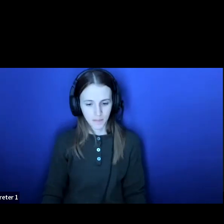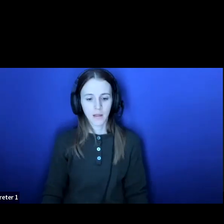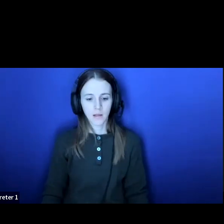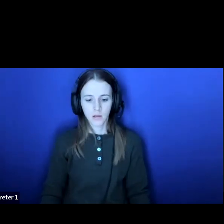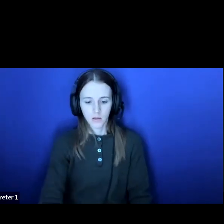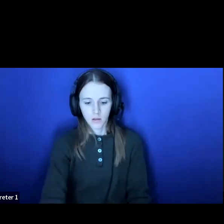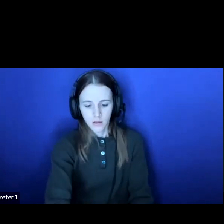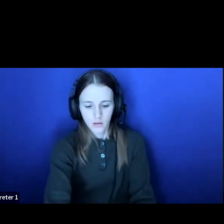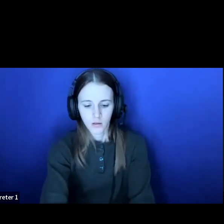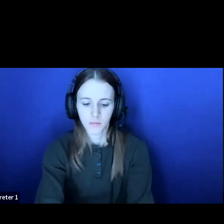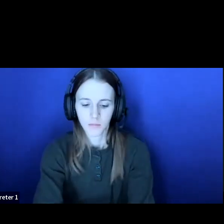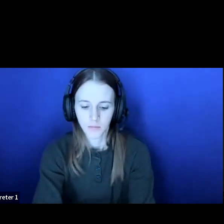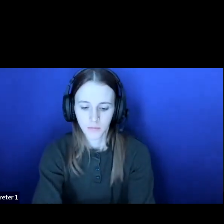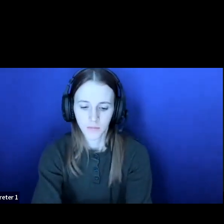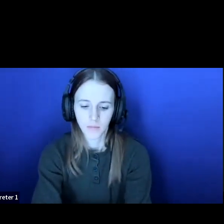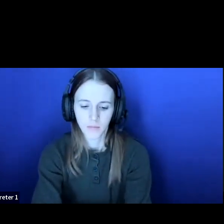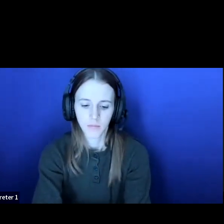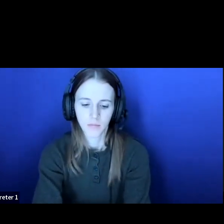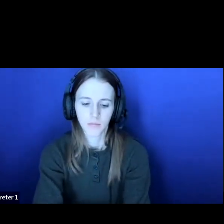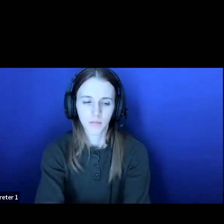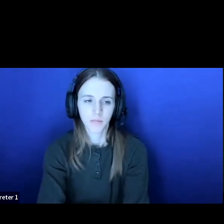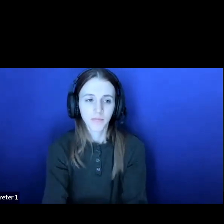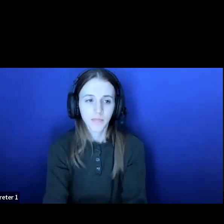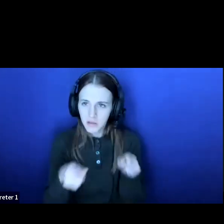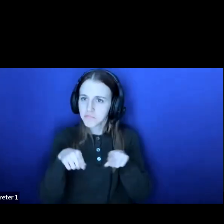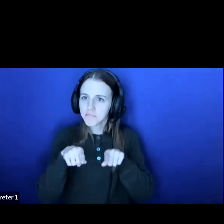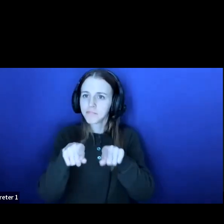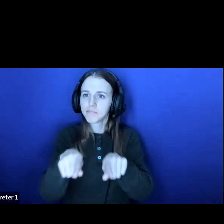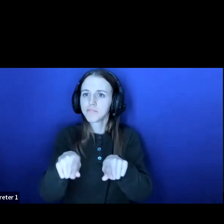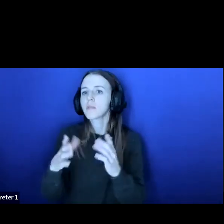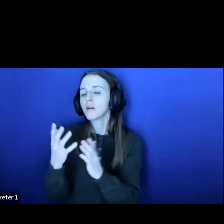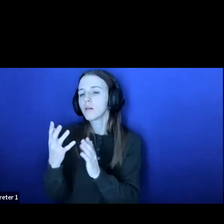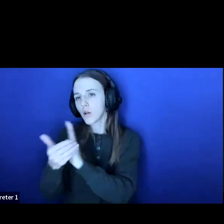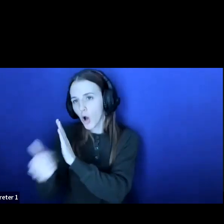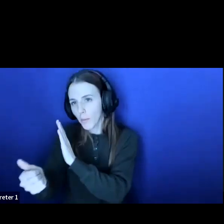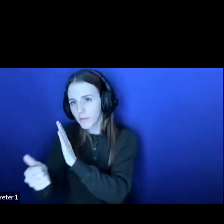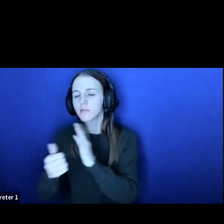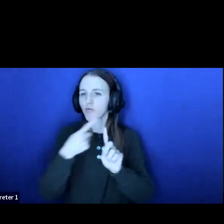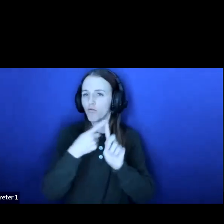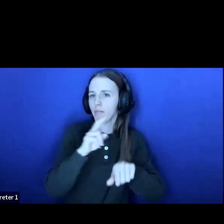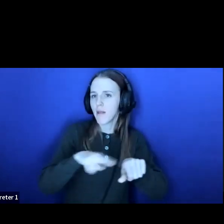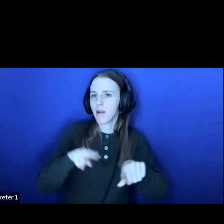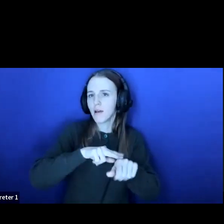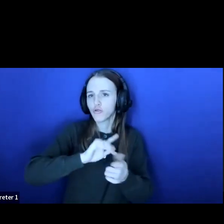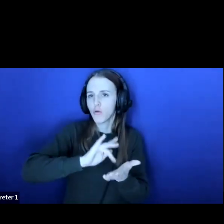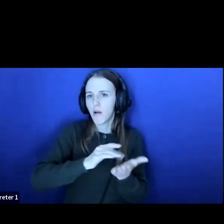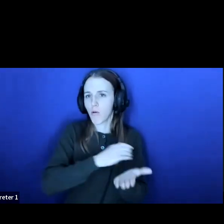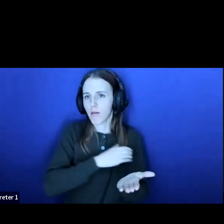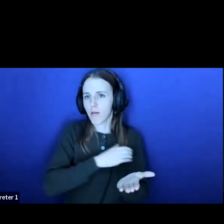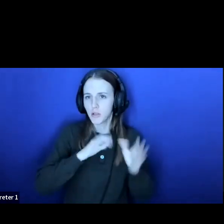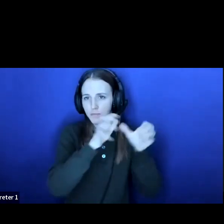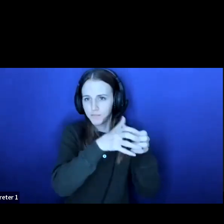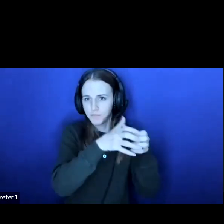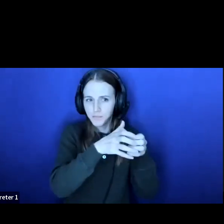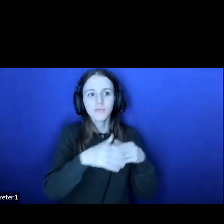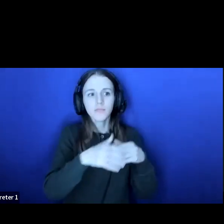Now, there is a parallel between these competencies, which comes under the National Medical Commission, because if you look at the 5 roles of an Indian